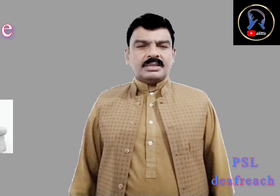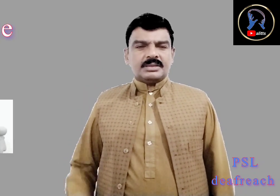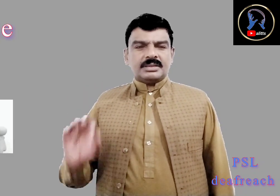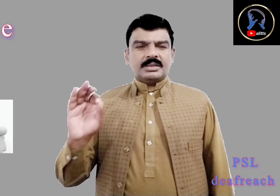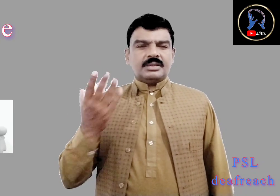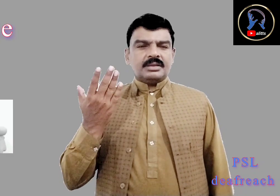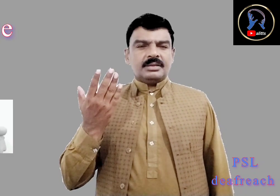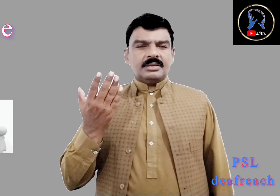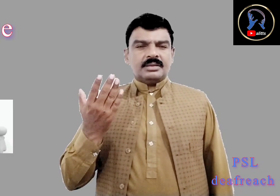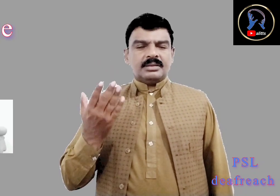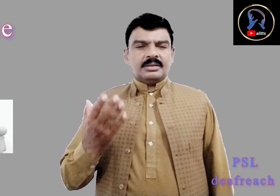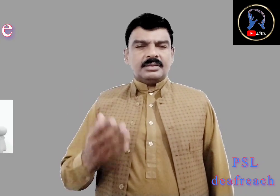cause